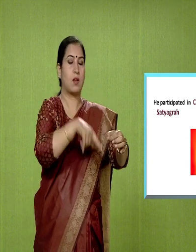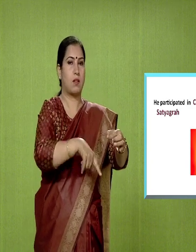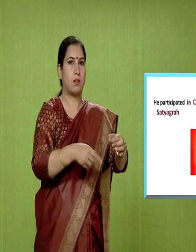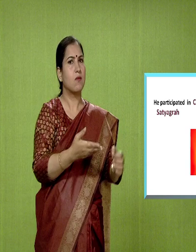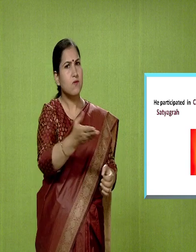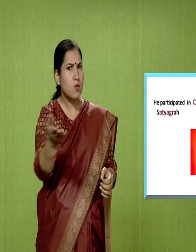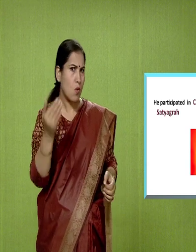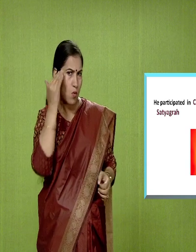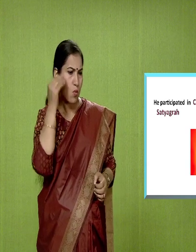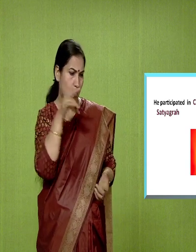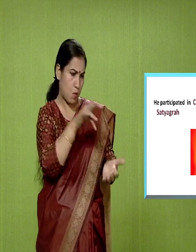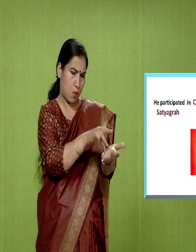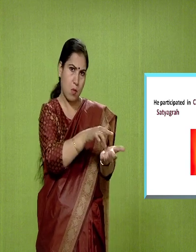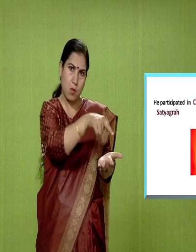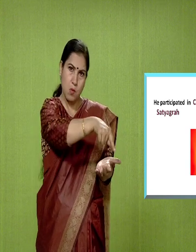We know that Champaran is a place.